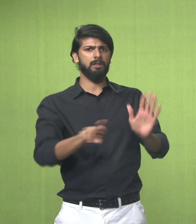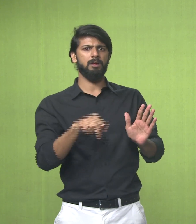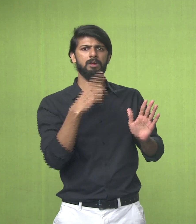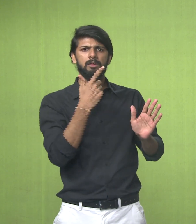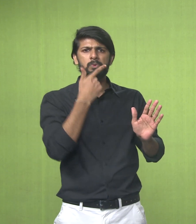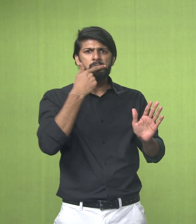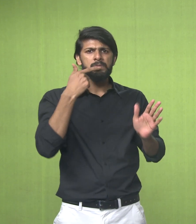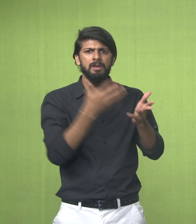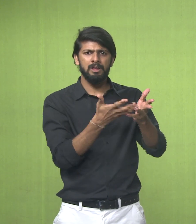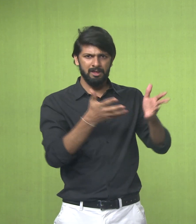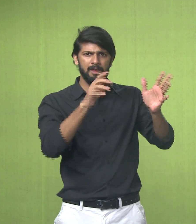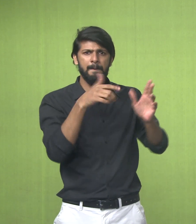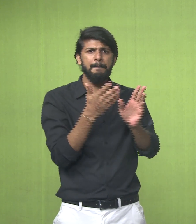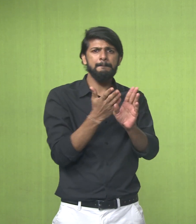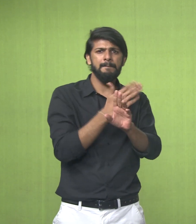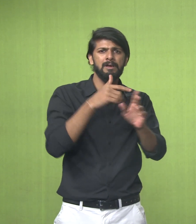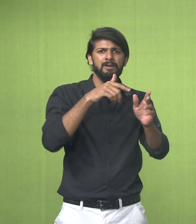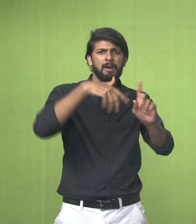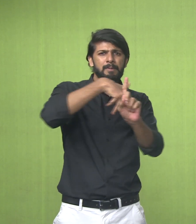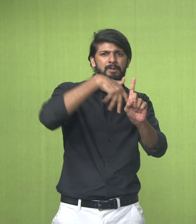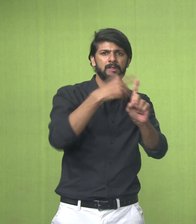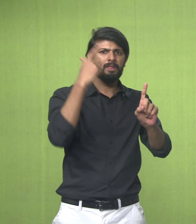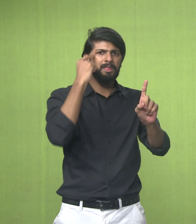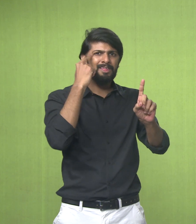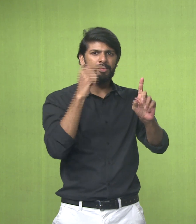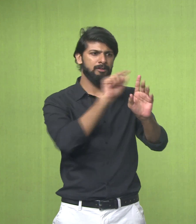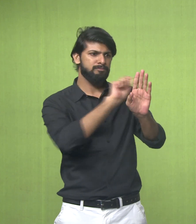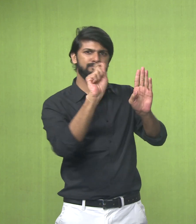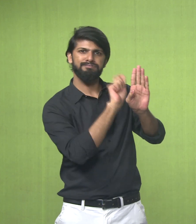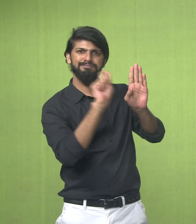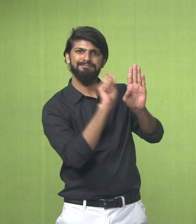five, natural red base with black lines.